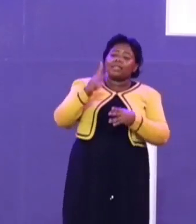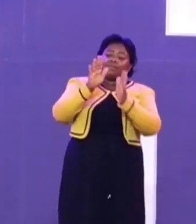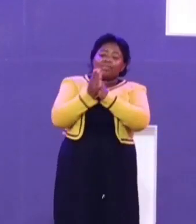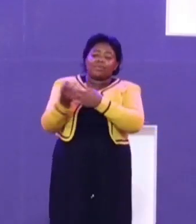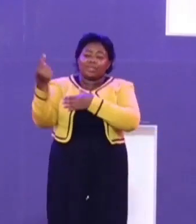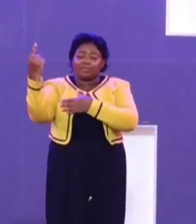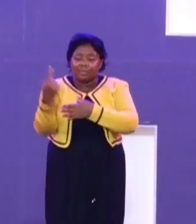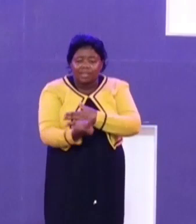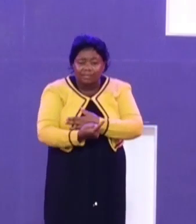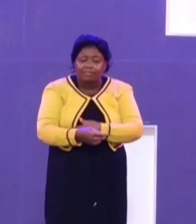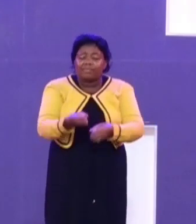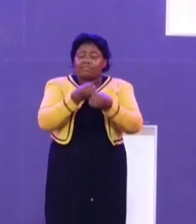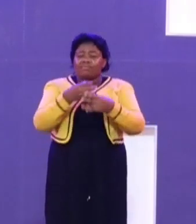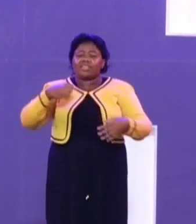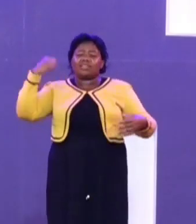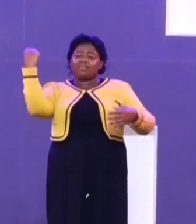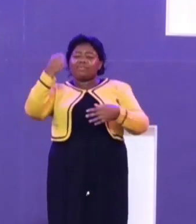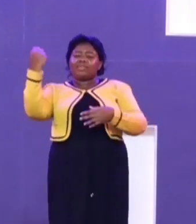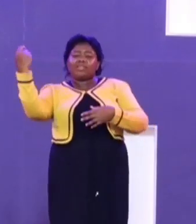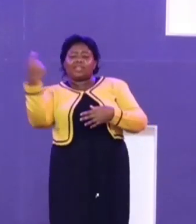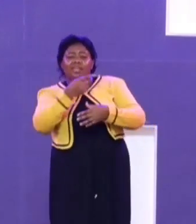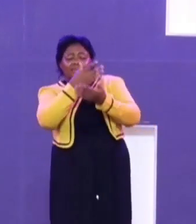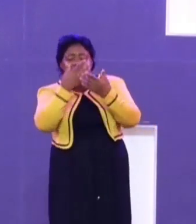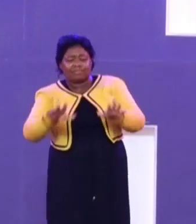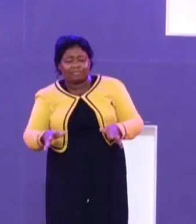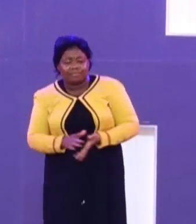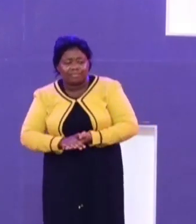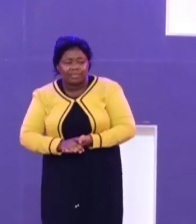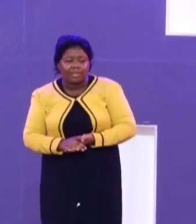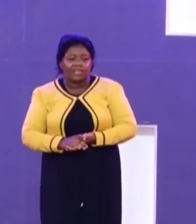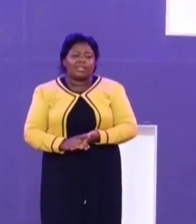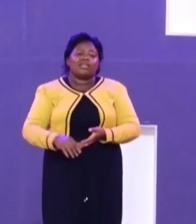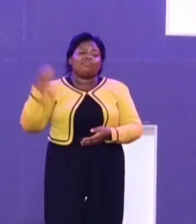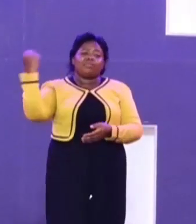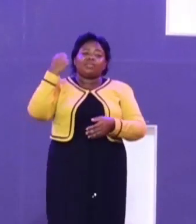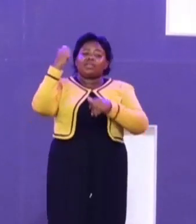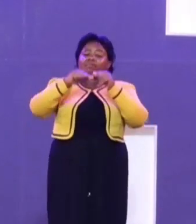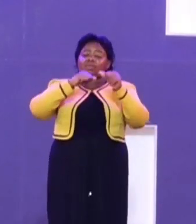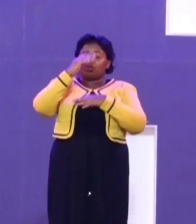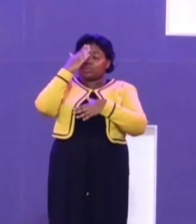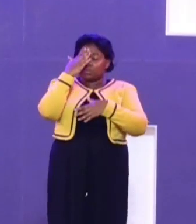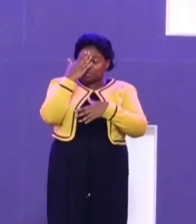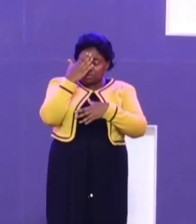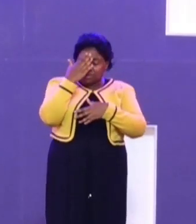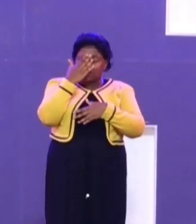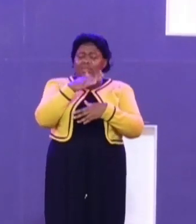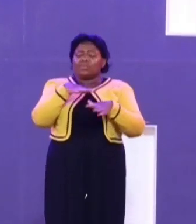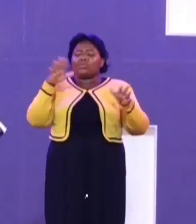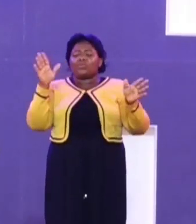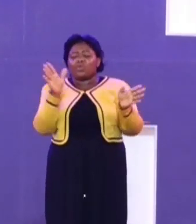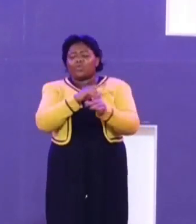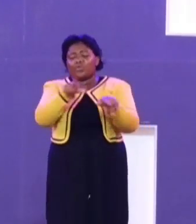come and have gone. So many gospels have gone and have come. But the gospel of humility